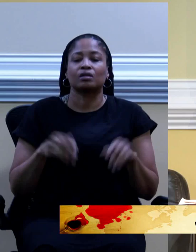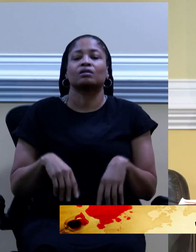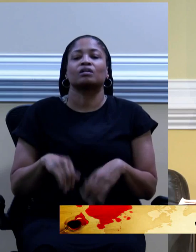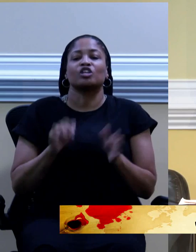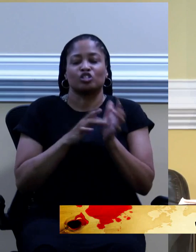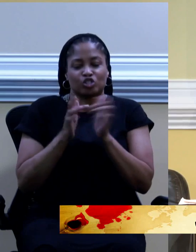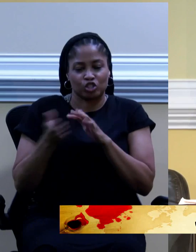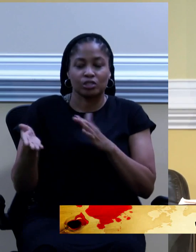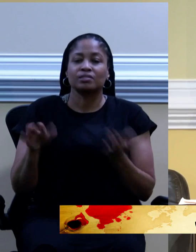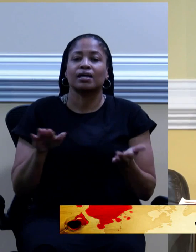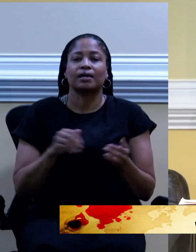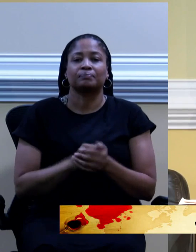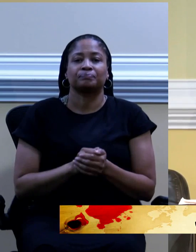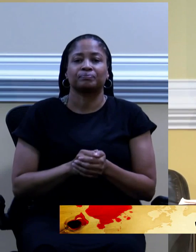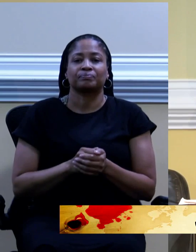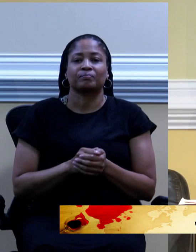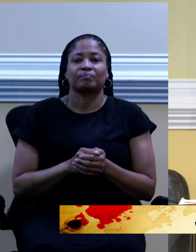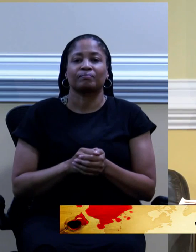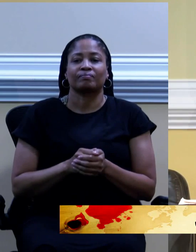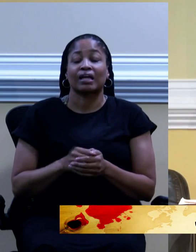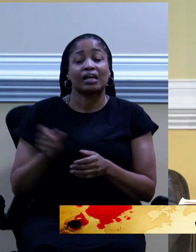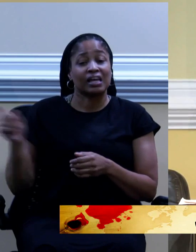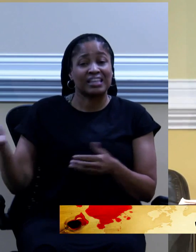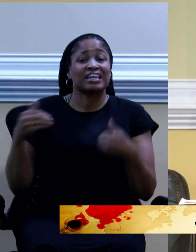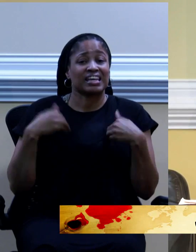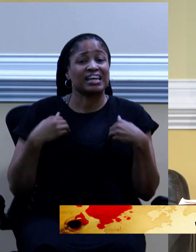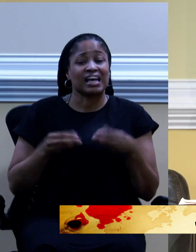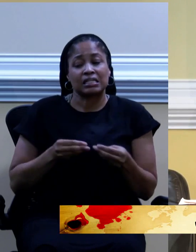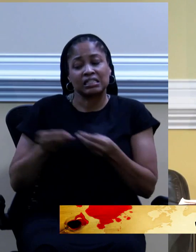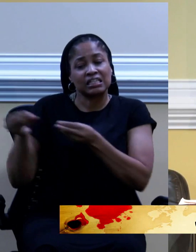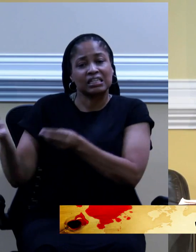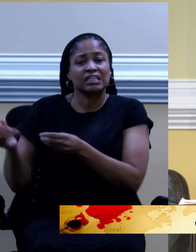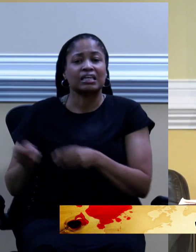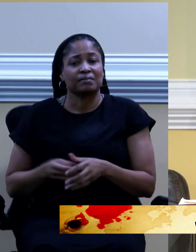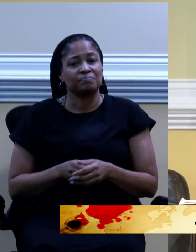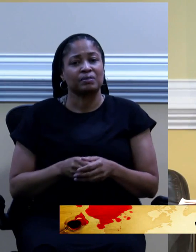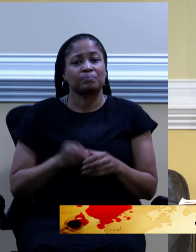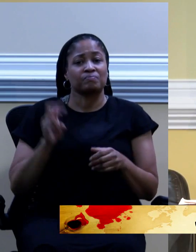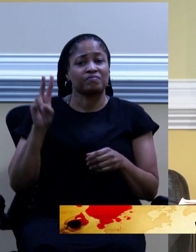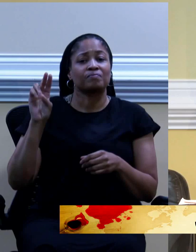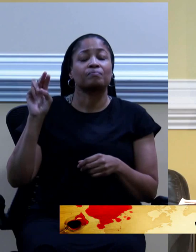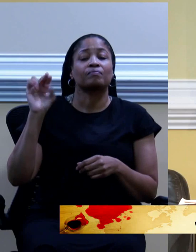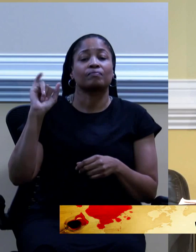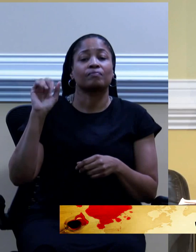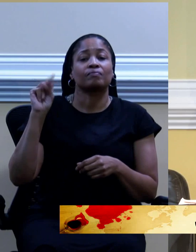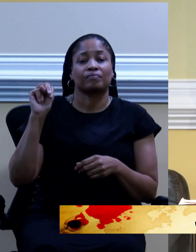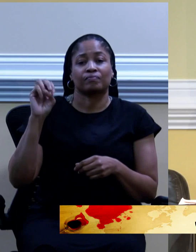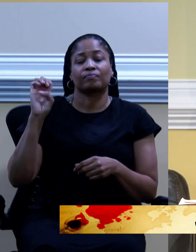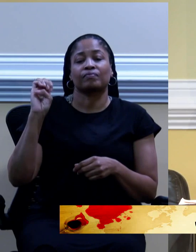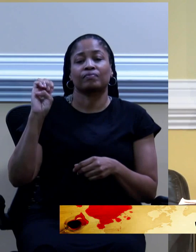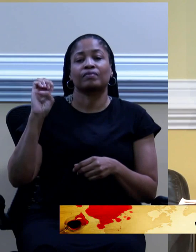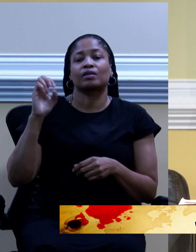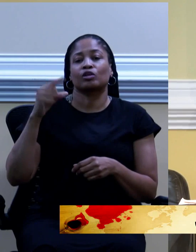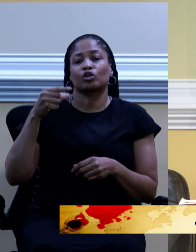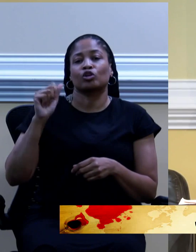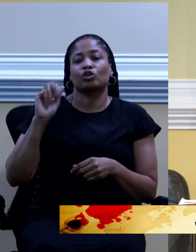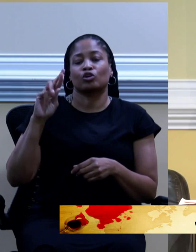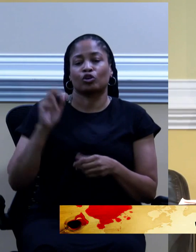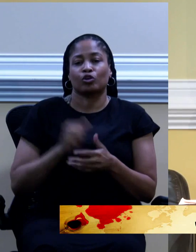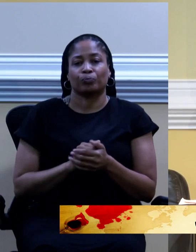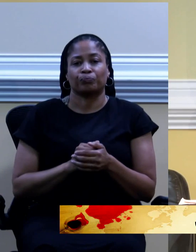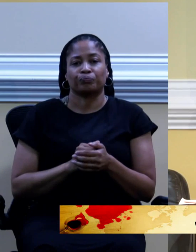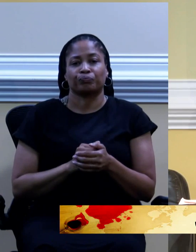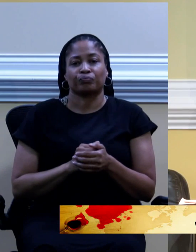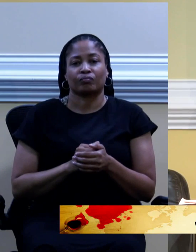it is finished. See, they had to give him vinegar, sister and brother, because prophets say they gave him vinegar. That's why Jesus, before, he said, I thirst. Then they gave